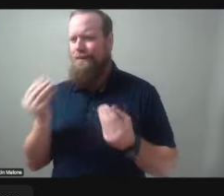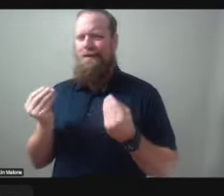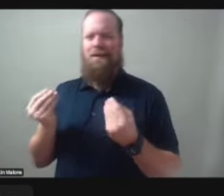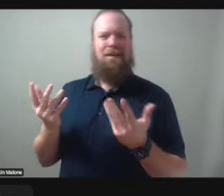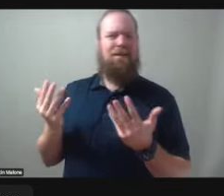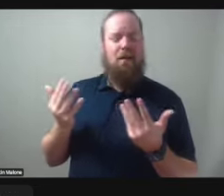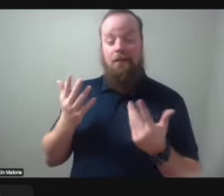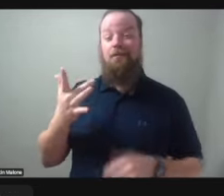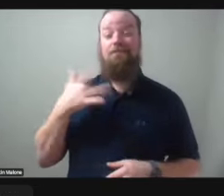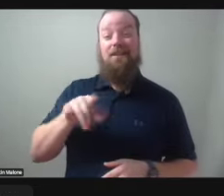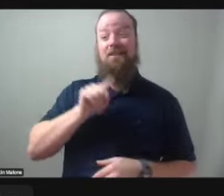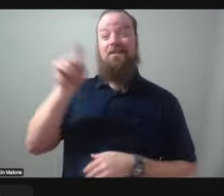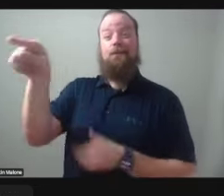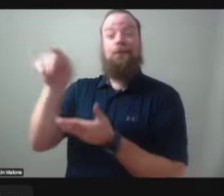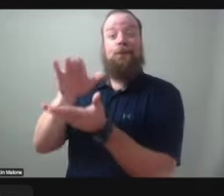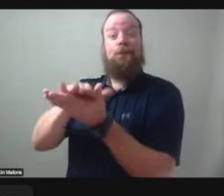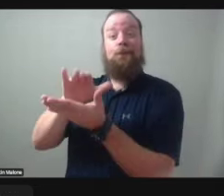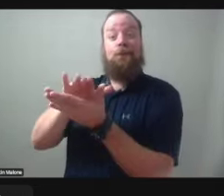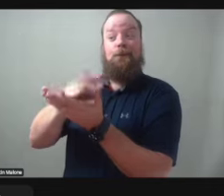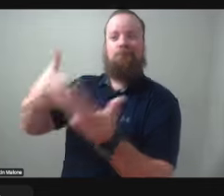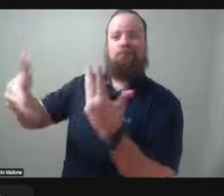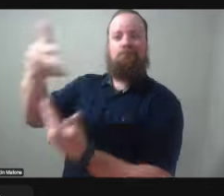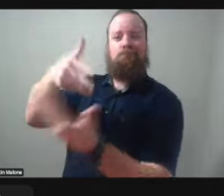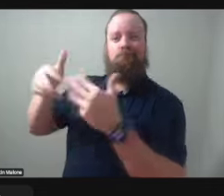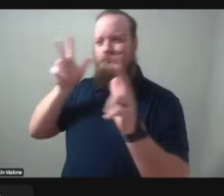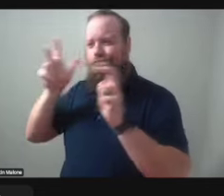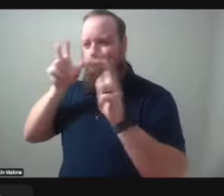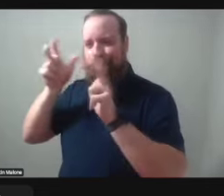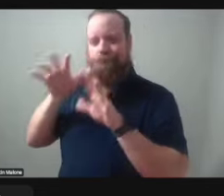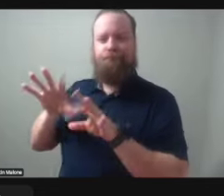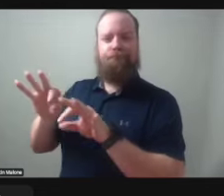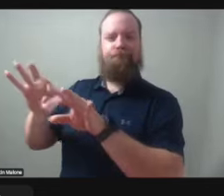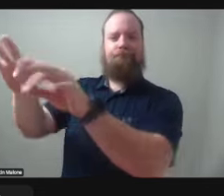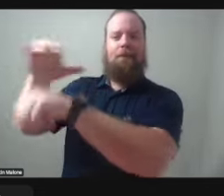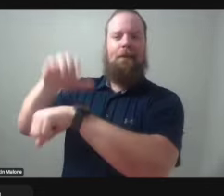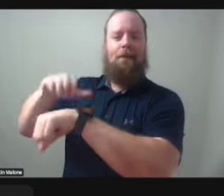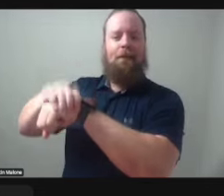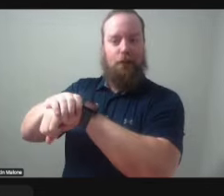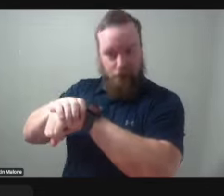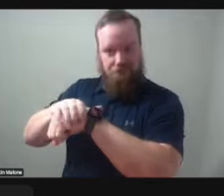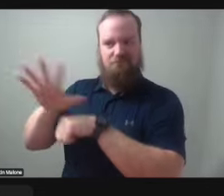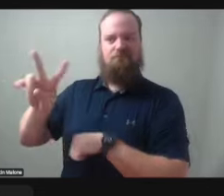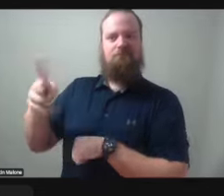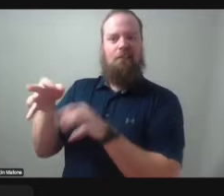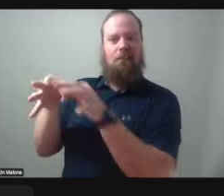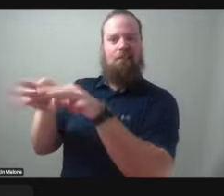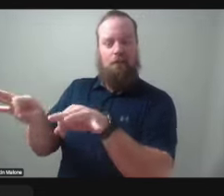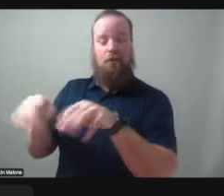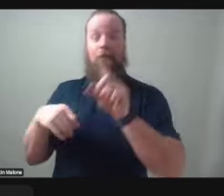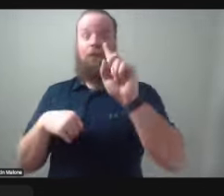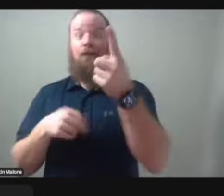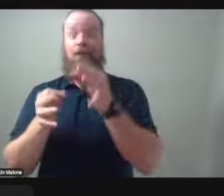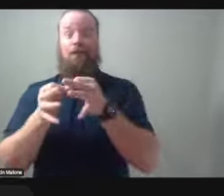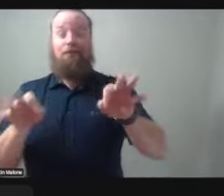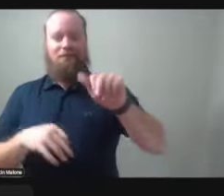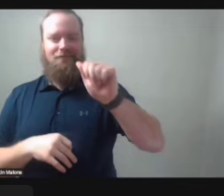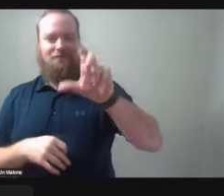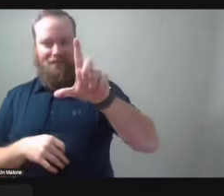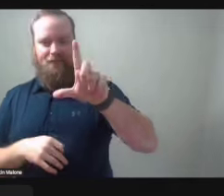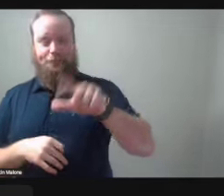hearing a spoken language and the visual language of ASL. Traditionally, CODAs grow up in